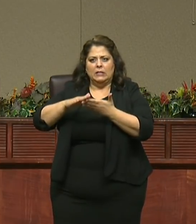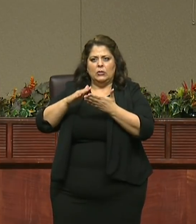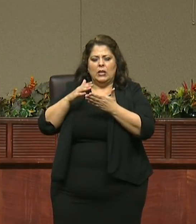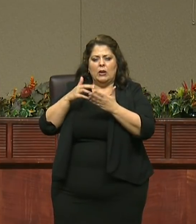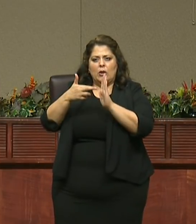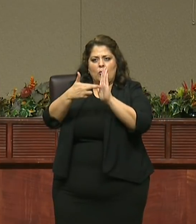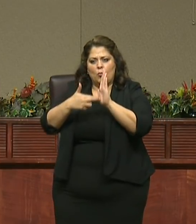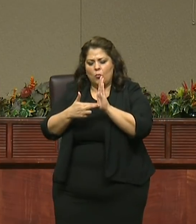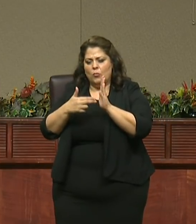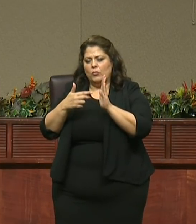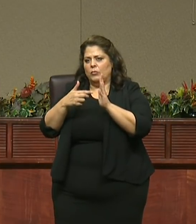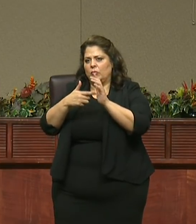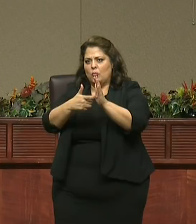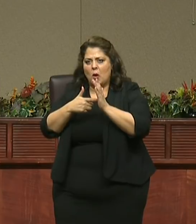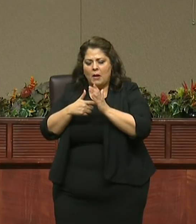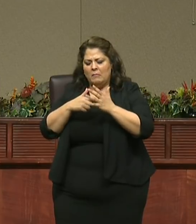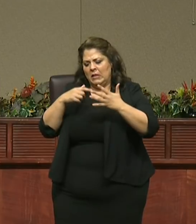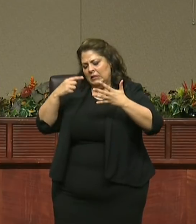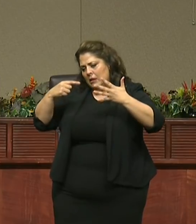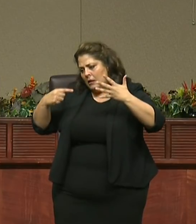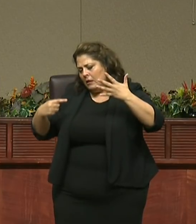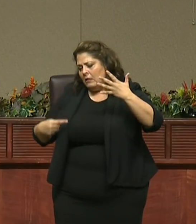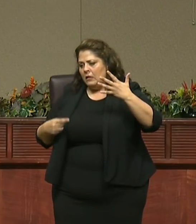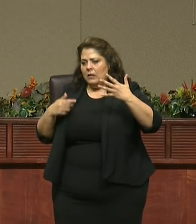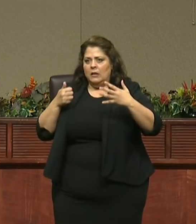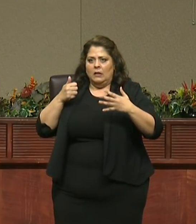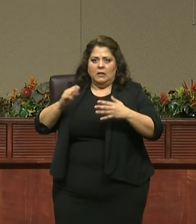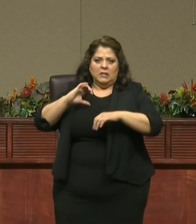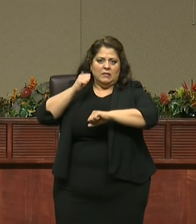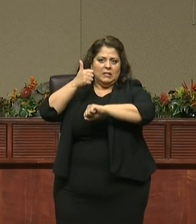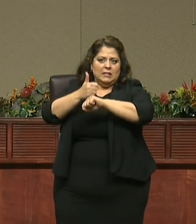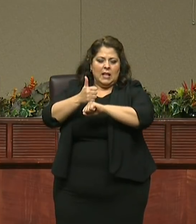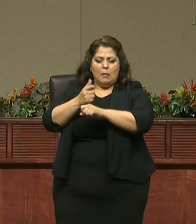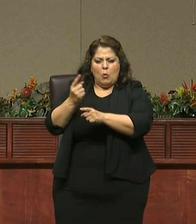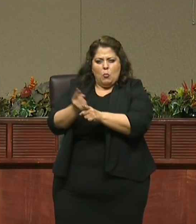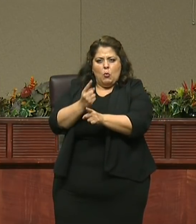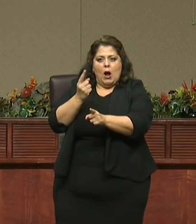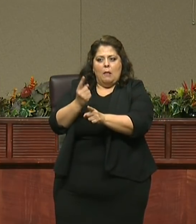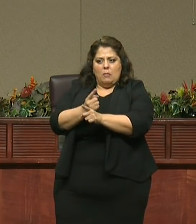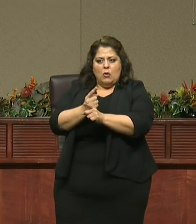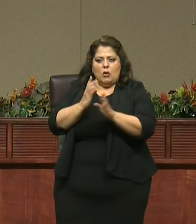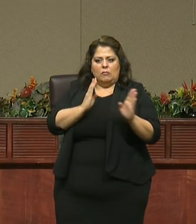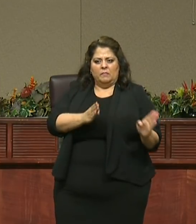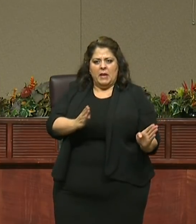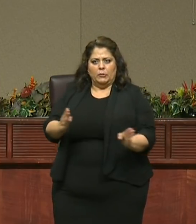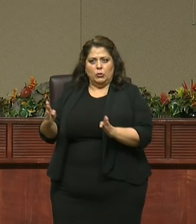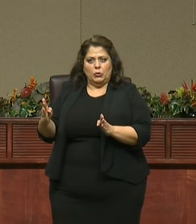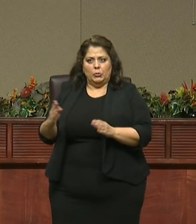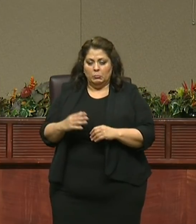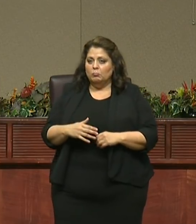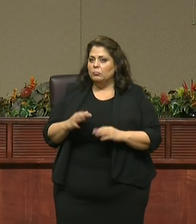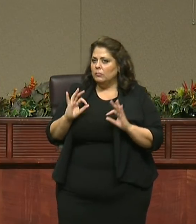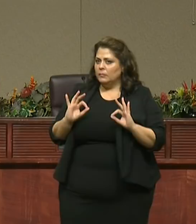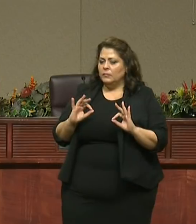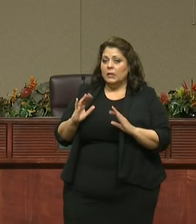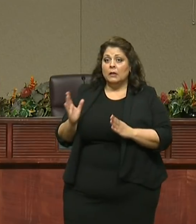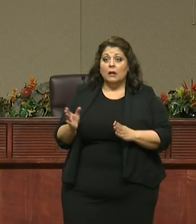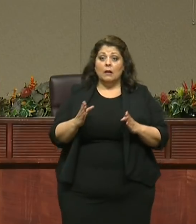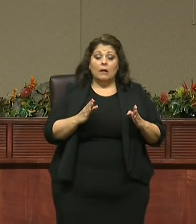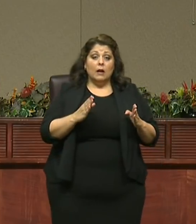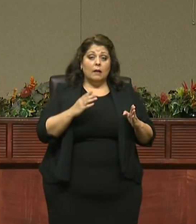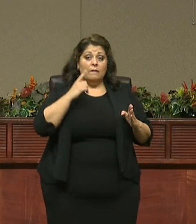and they have instituted proper measures. As it relates to the